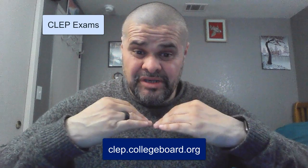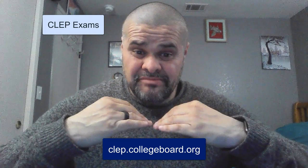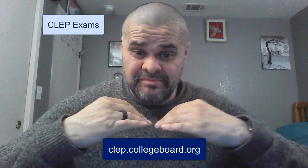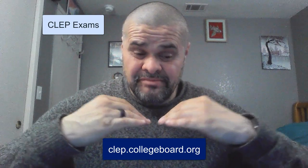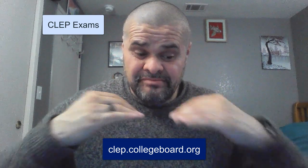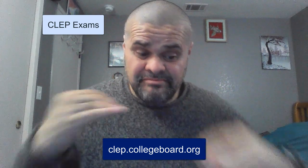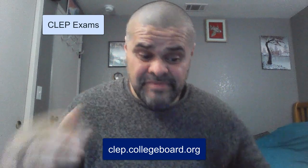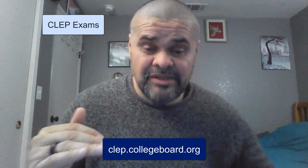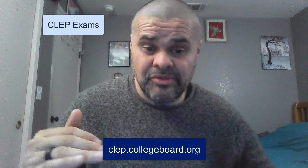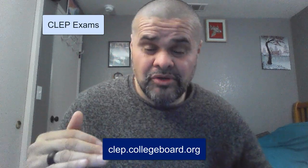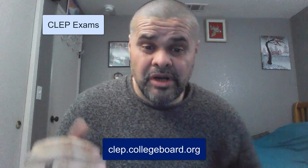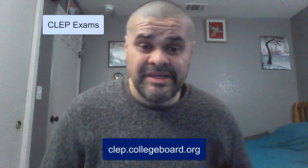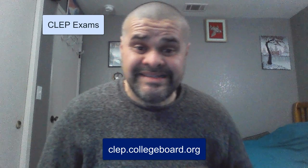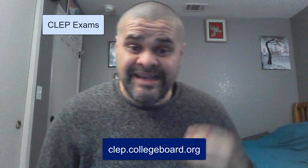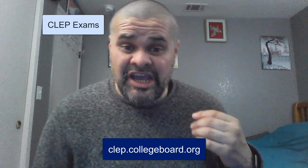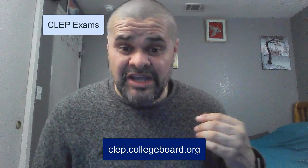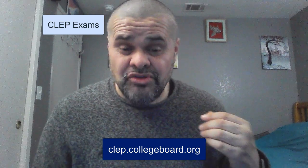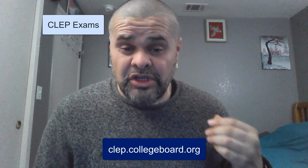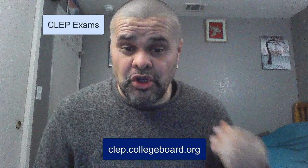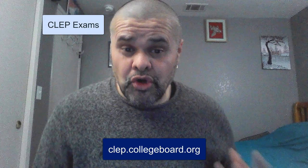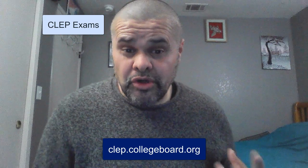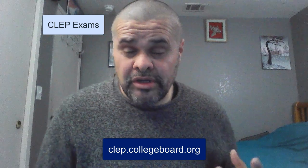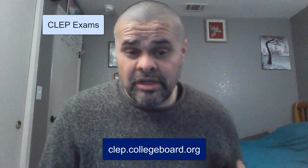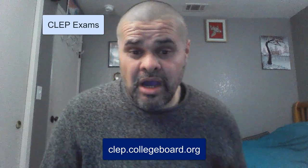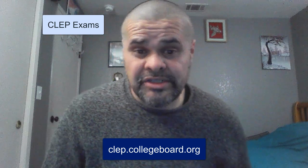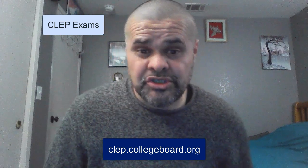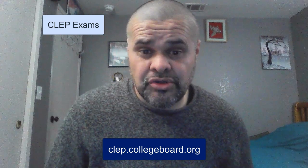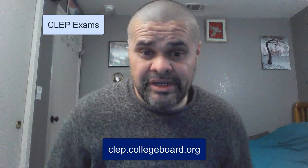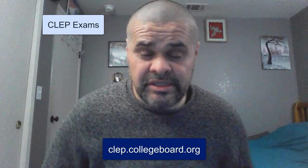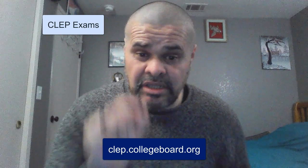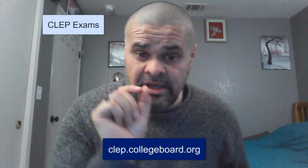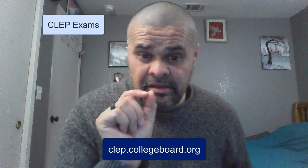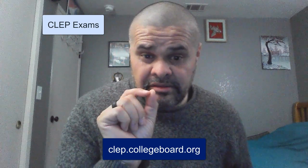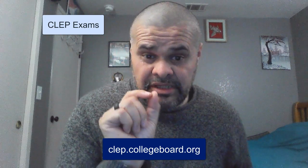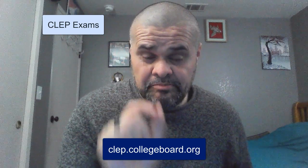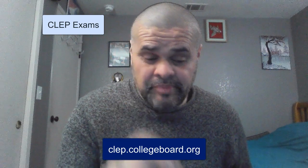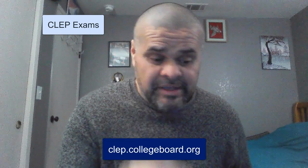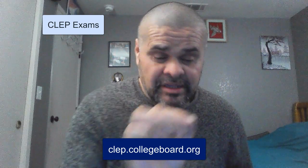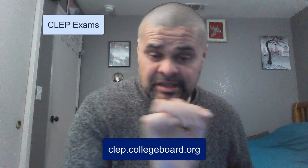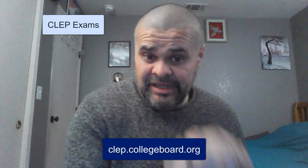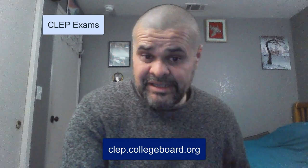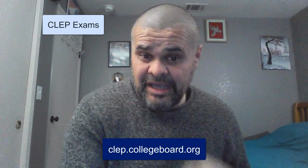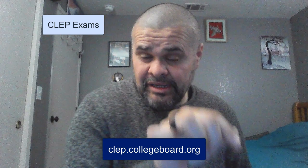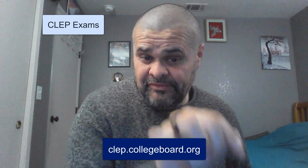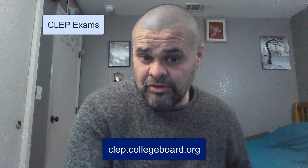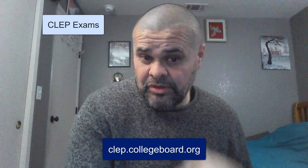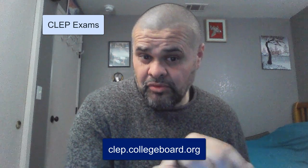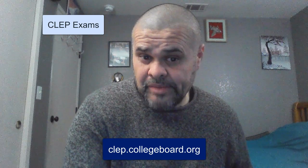can meet the requirement, and you can earn college credit depending. And again, if you go to the